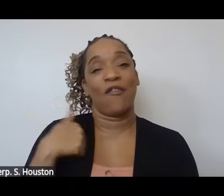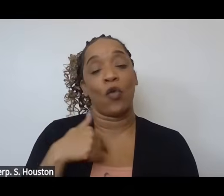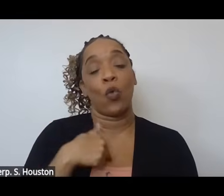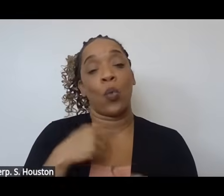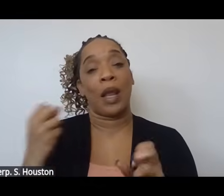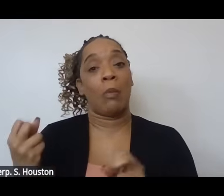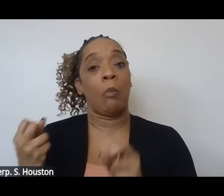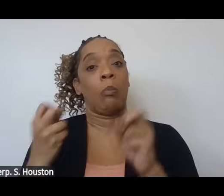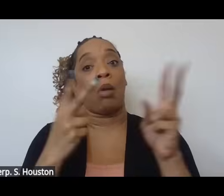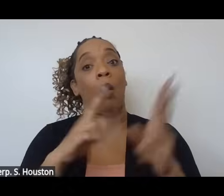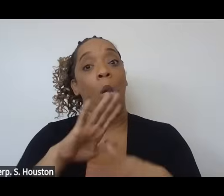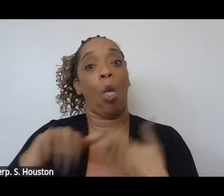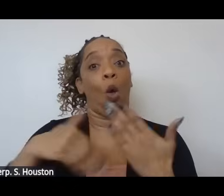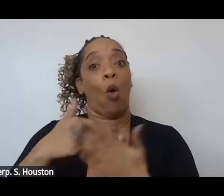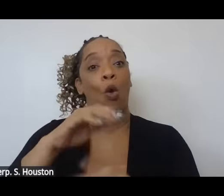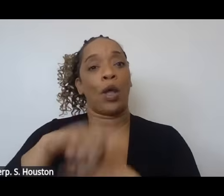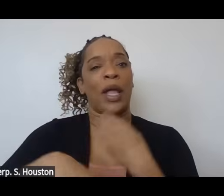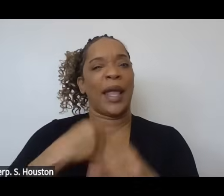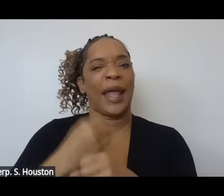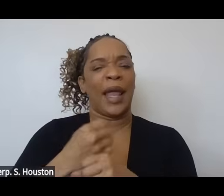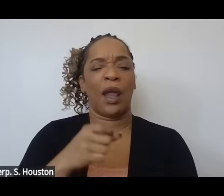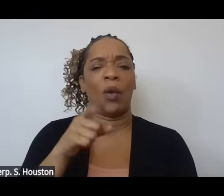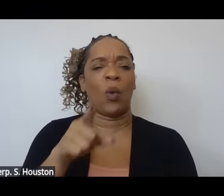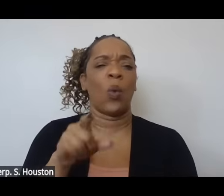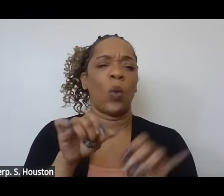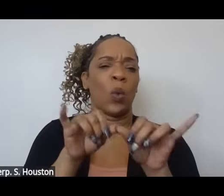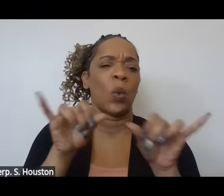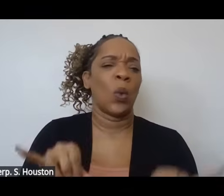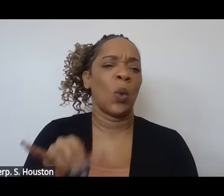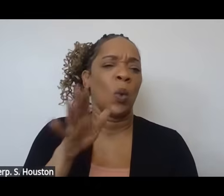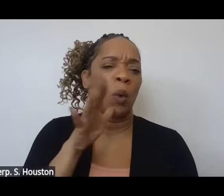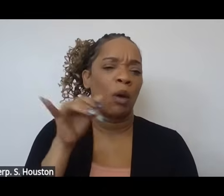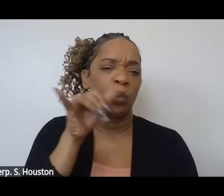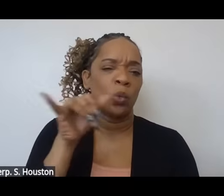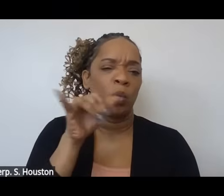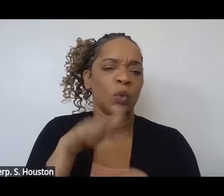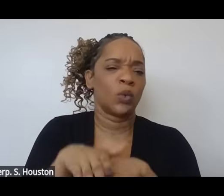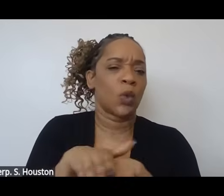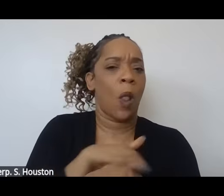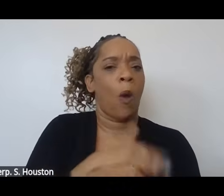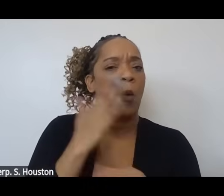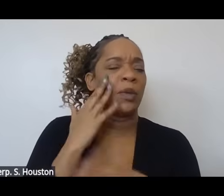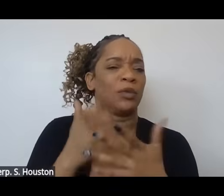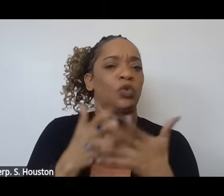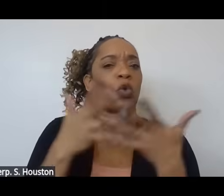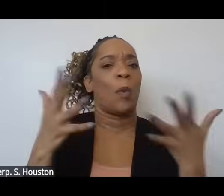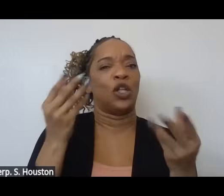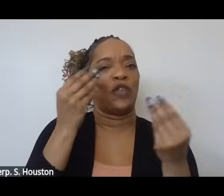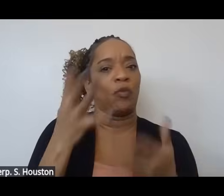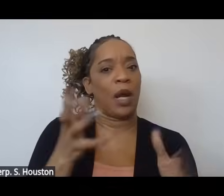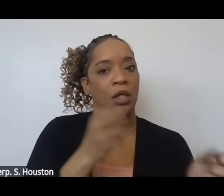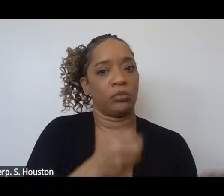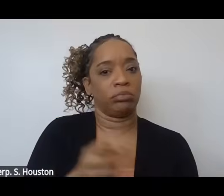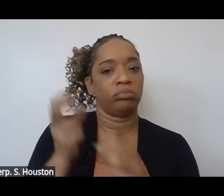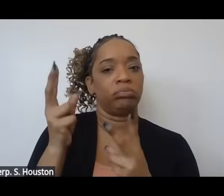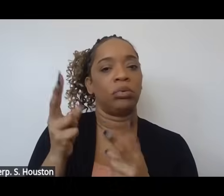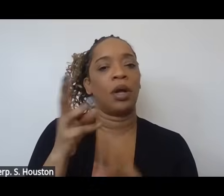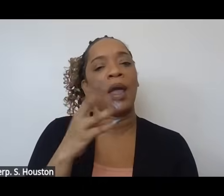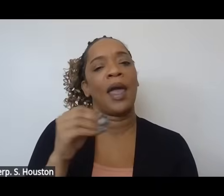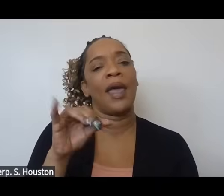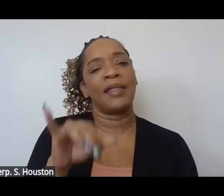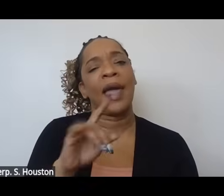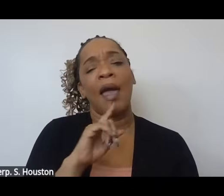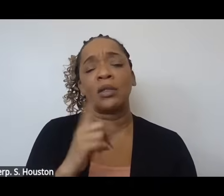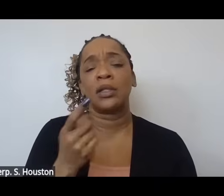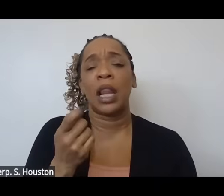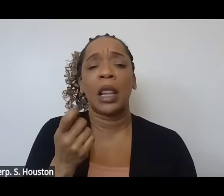really slow because of just the volume that you might have, which is actually a little bit of an increase anyway, even on a quarterly